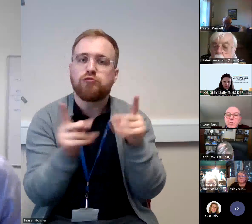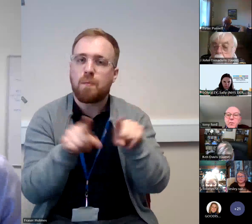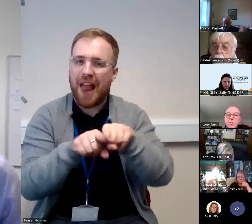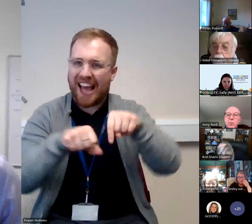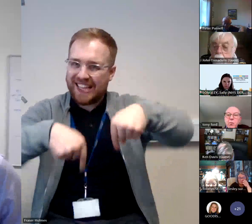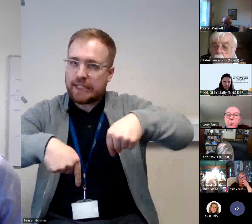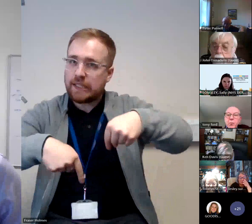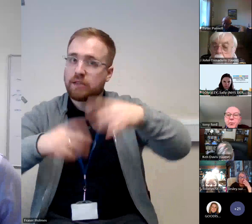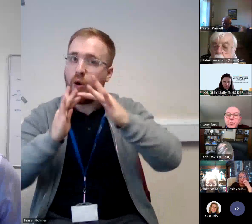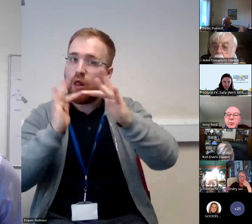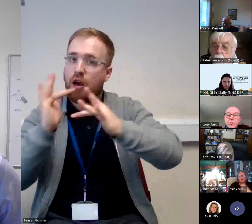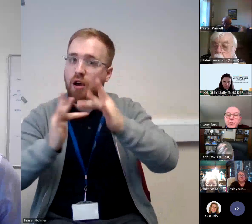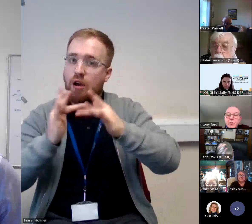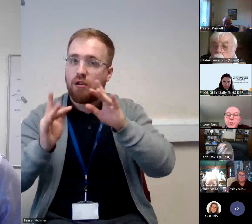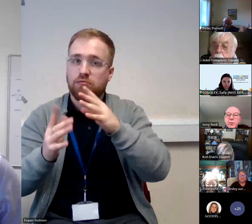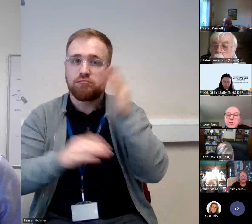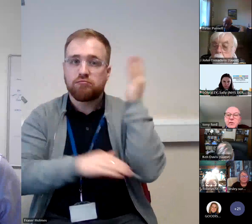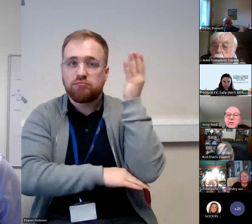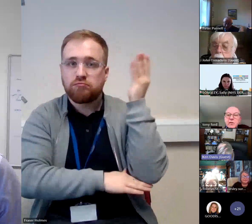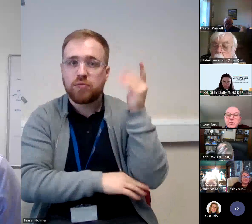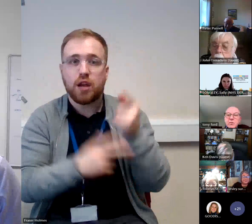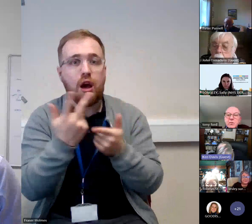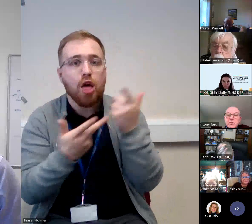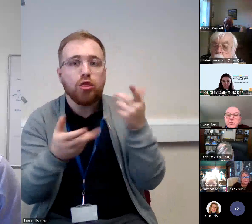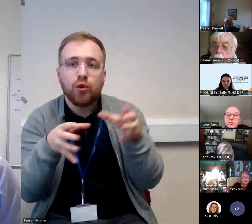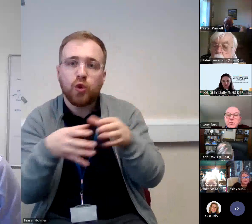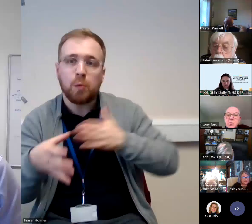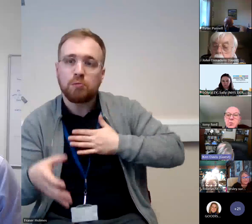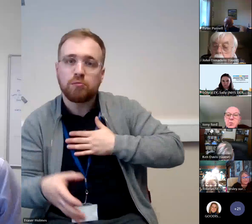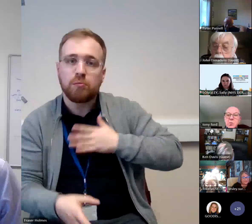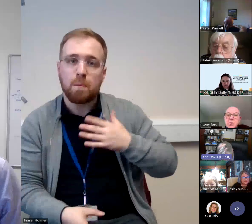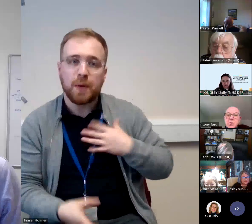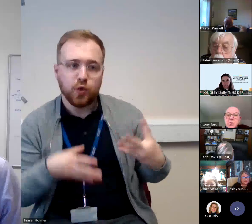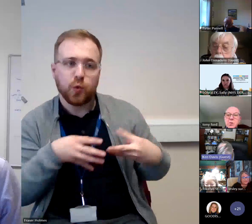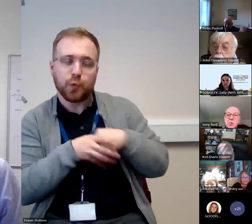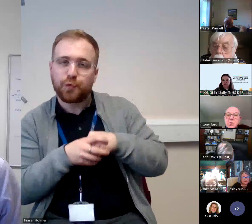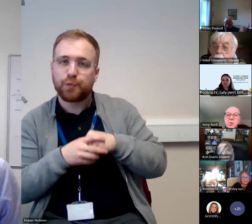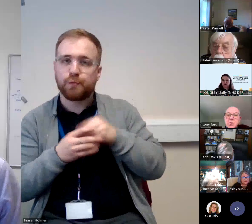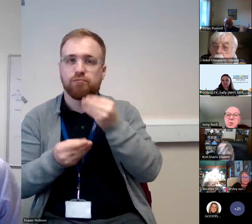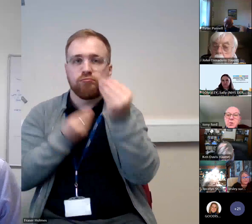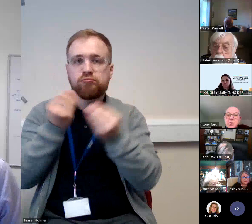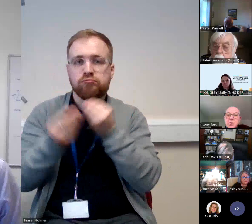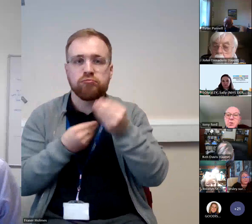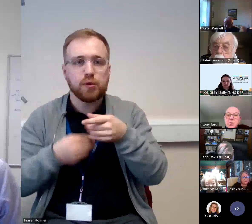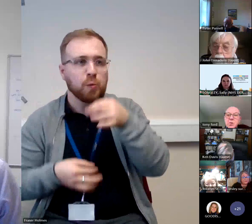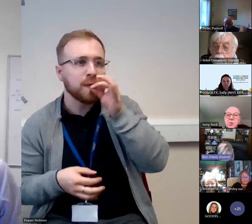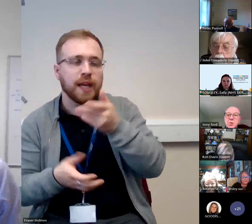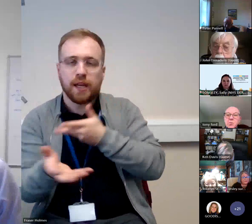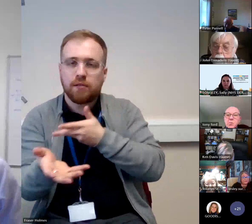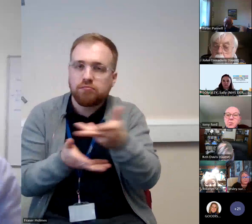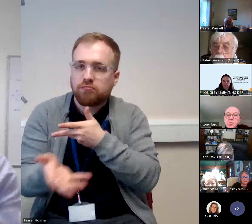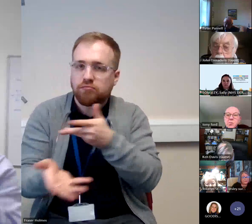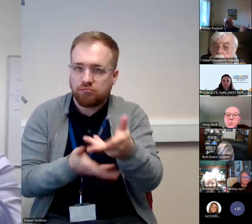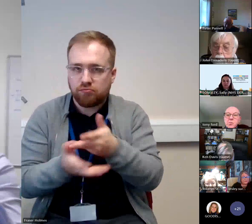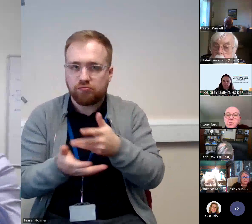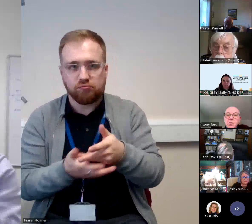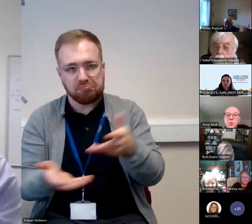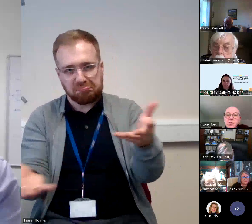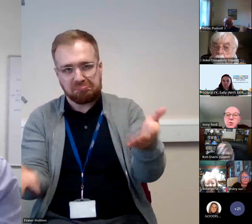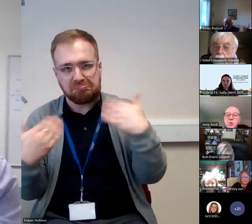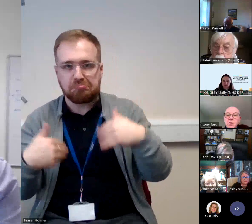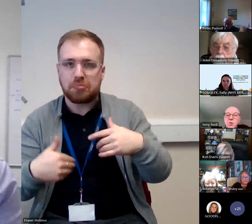and you know, if there are other groups that you would like me to come and join and come for a cup of tea and a chat about community diagnostic